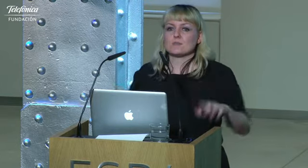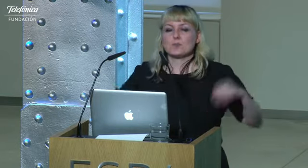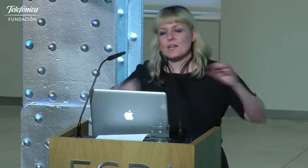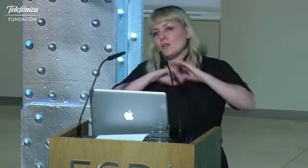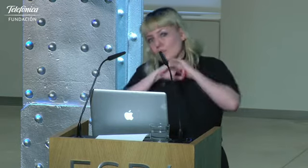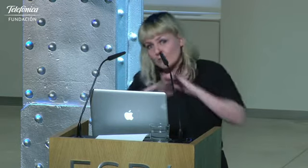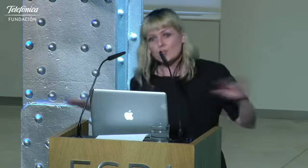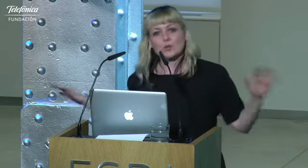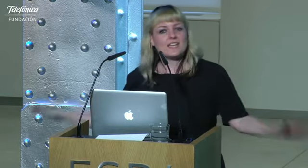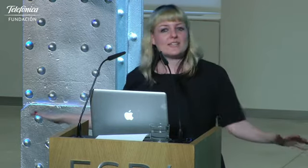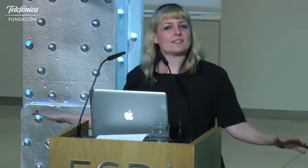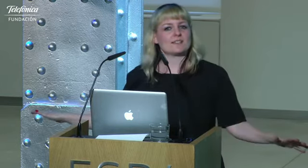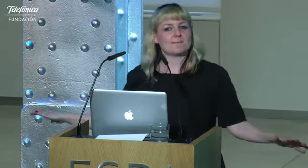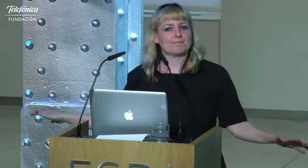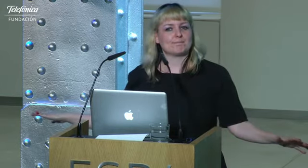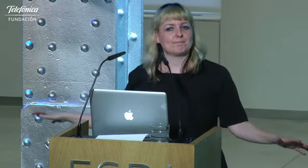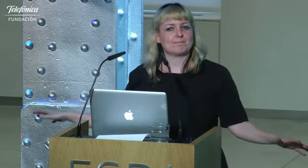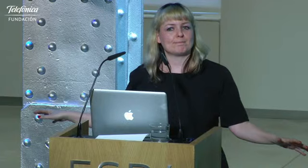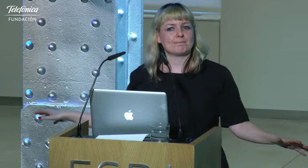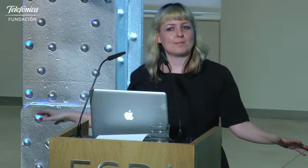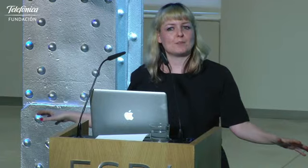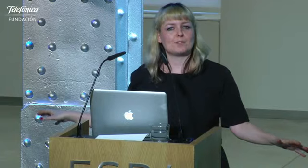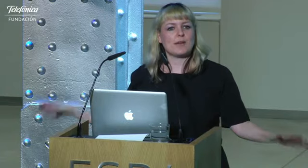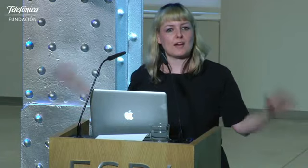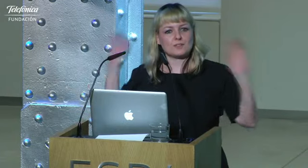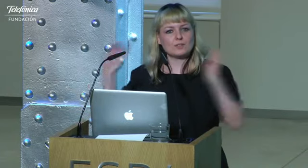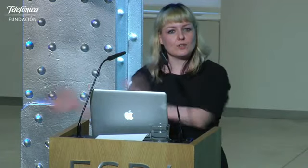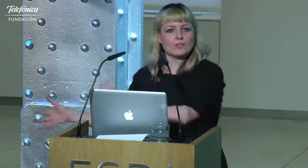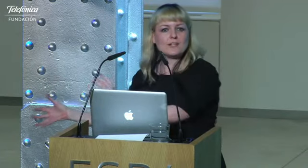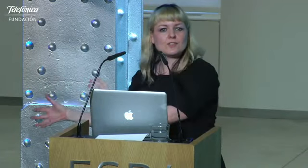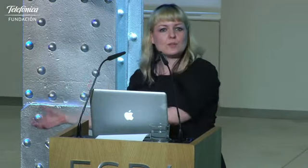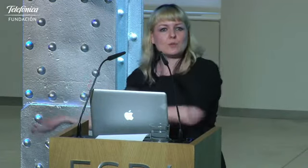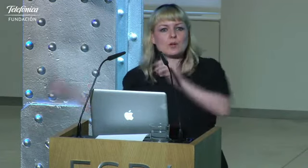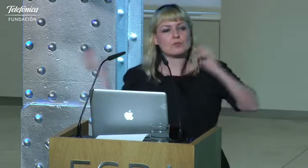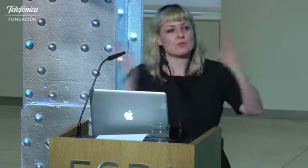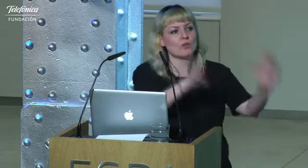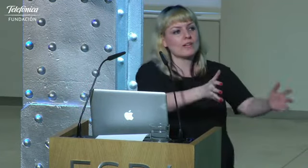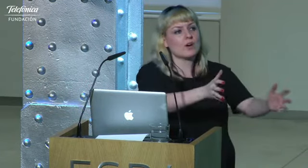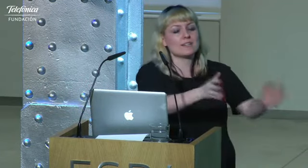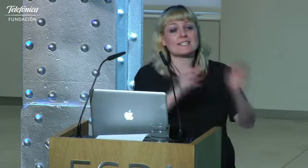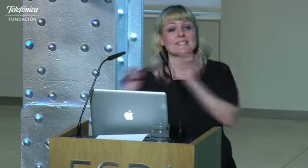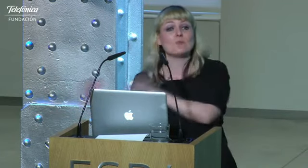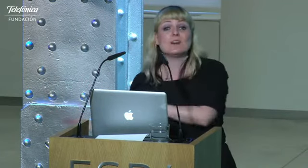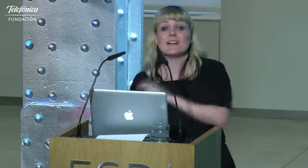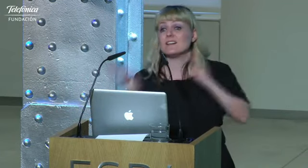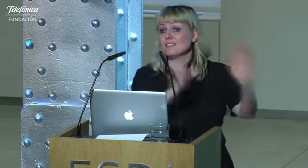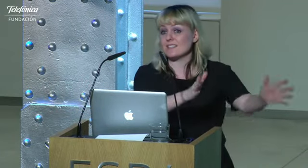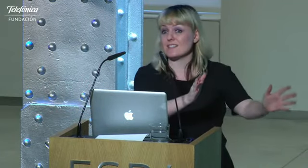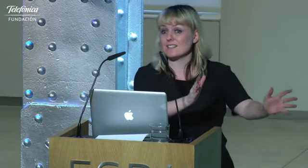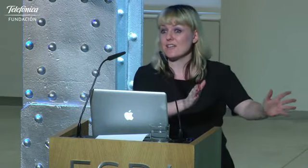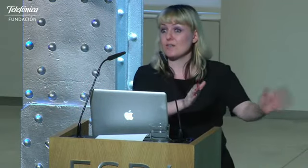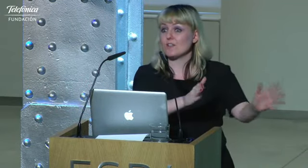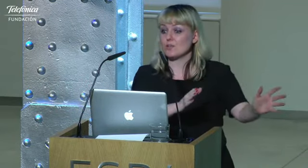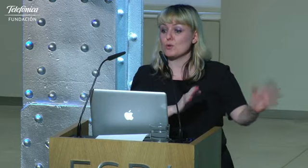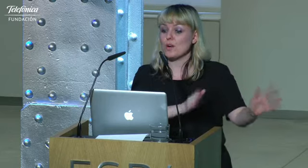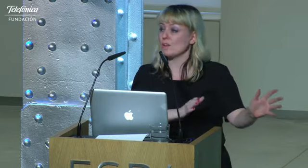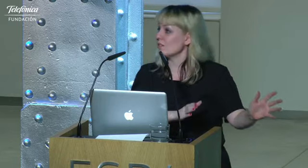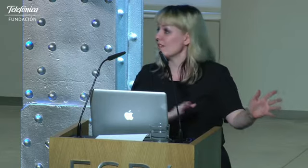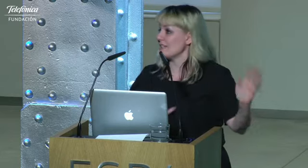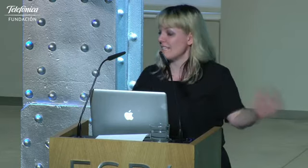texts between different creators. It was about different creators who were drawing on someone else's